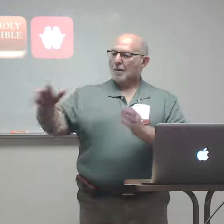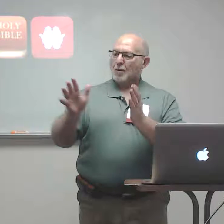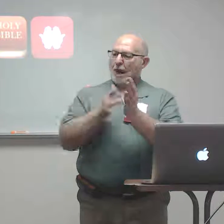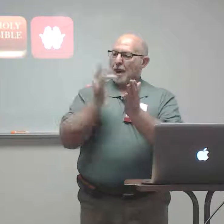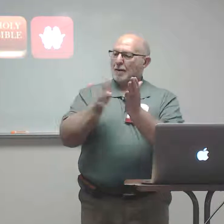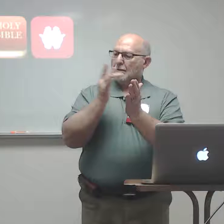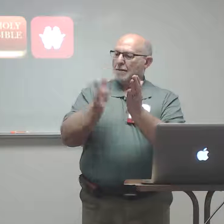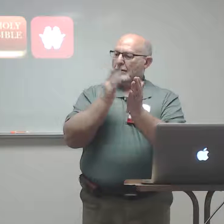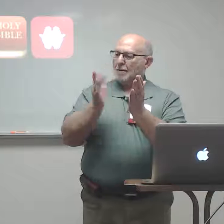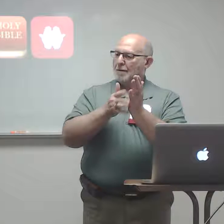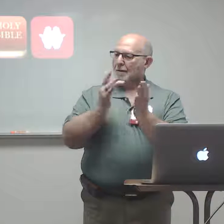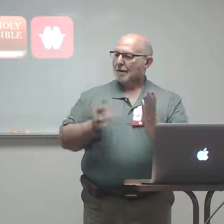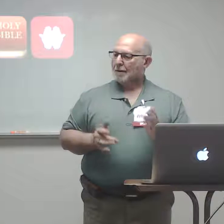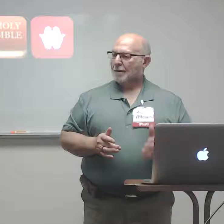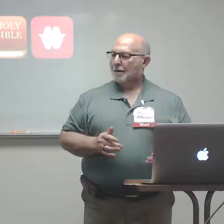Okay.